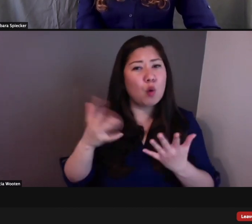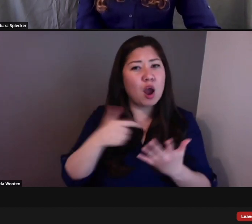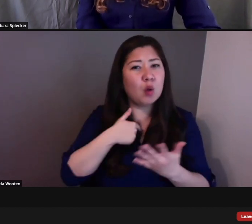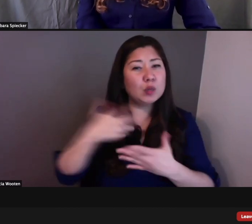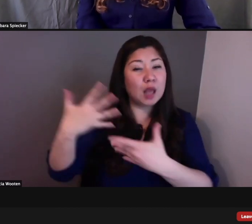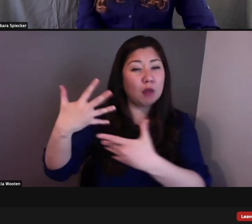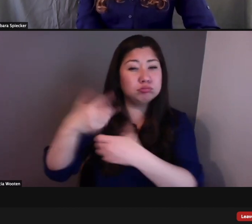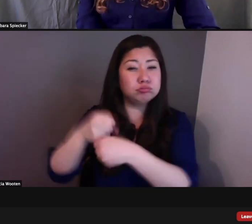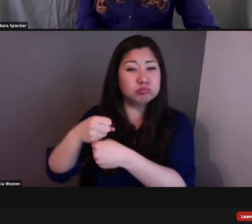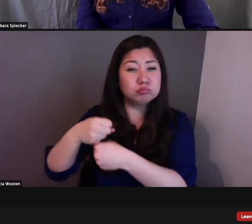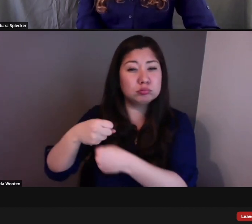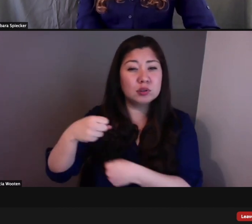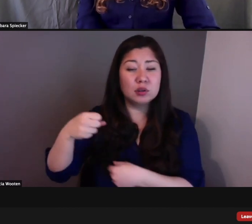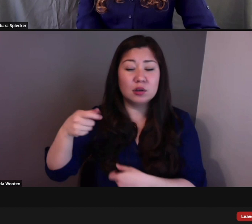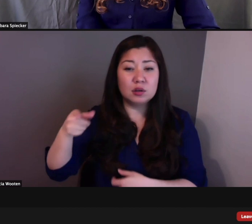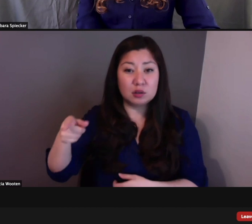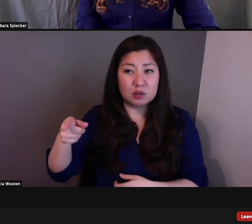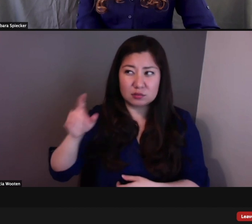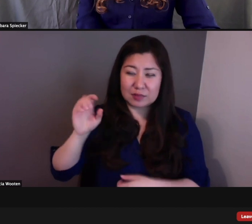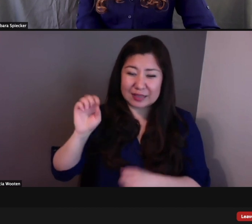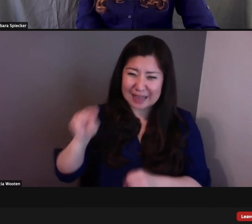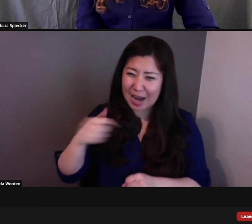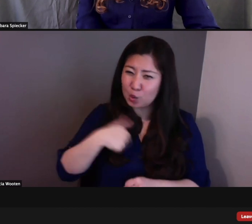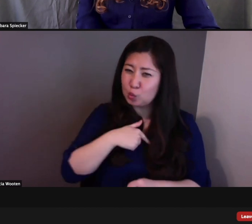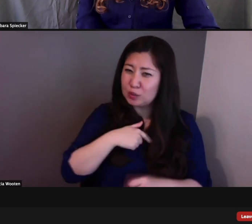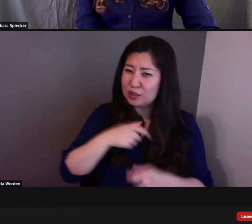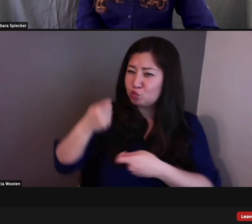be fun to see.